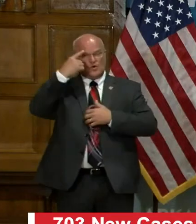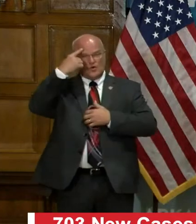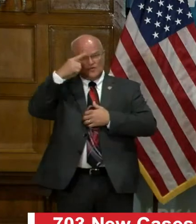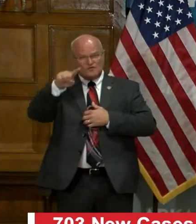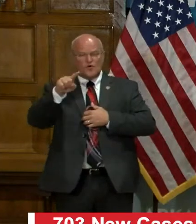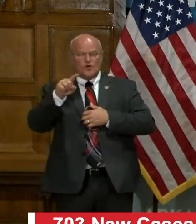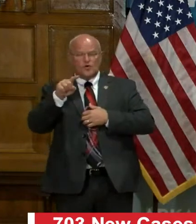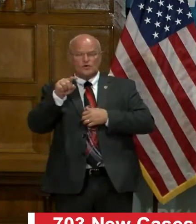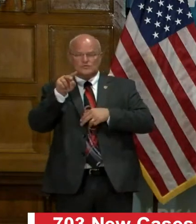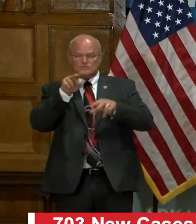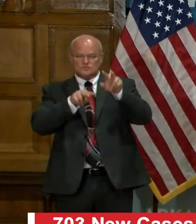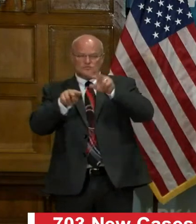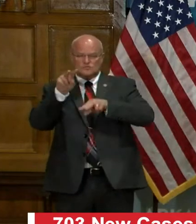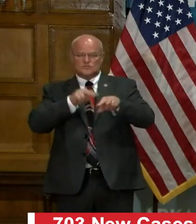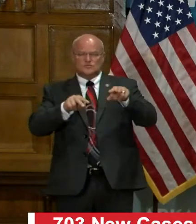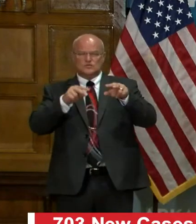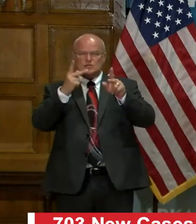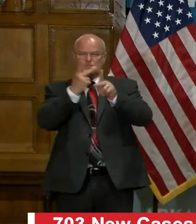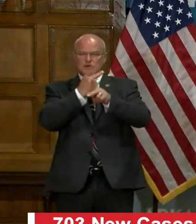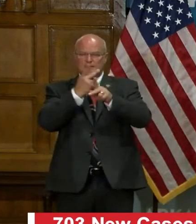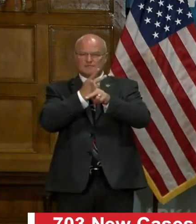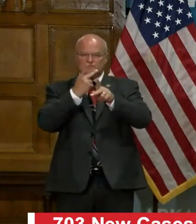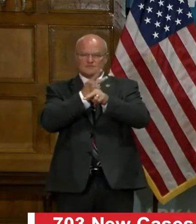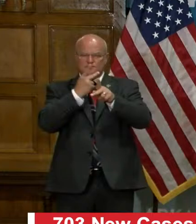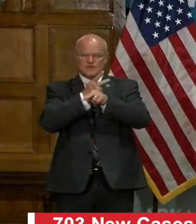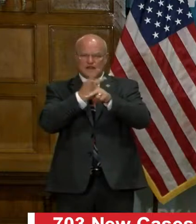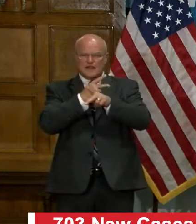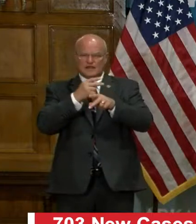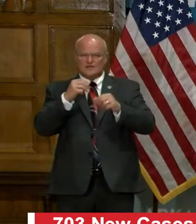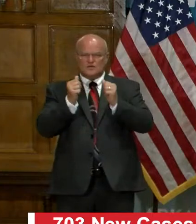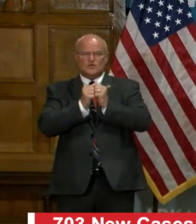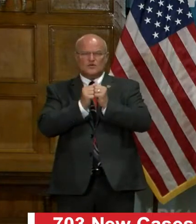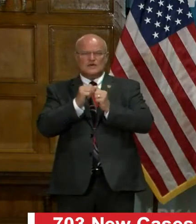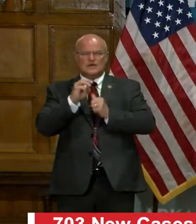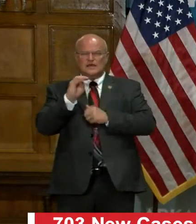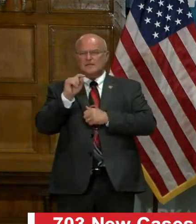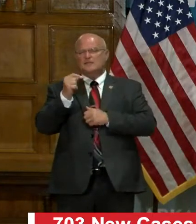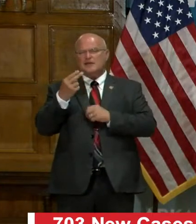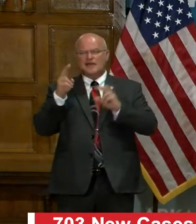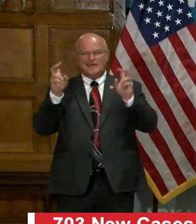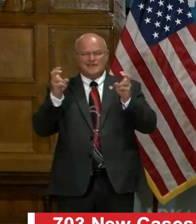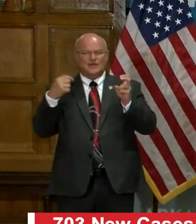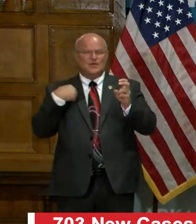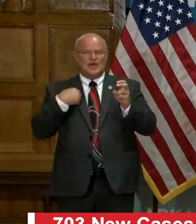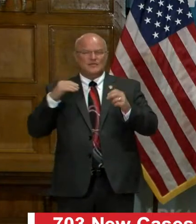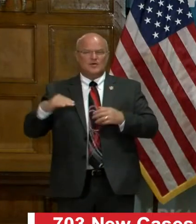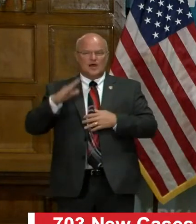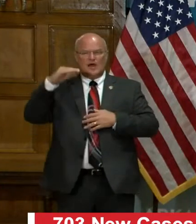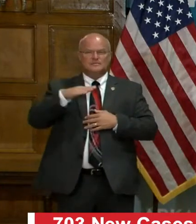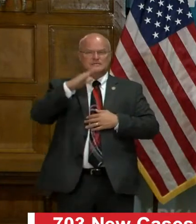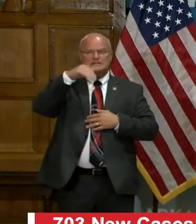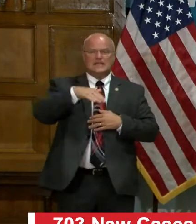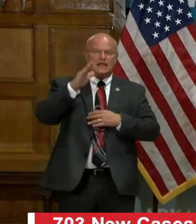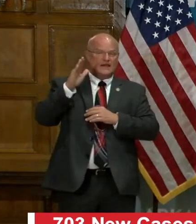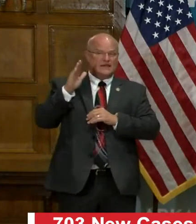model mathematically, and there's been a lot of twists and turns. We've had here in Arkansas really more ups and